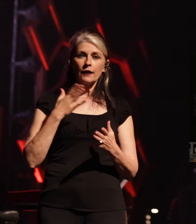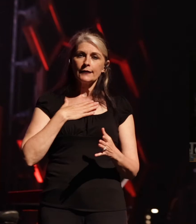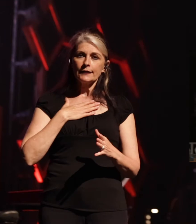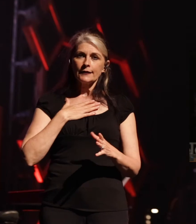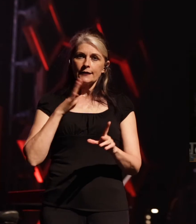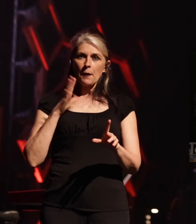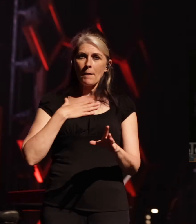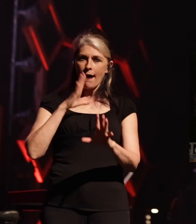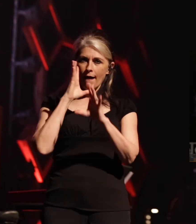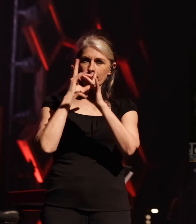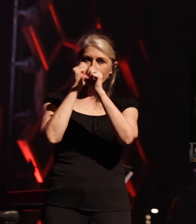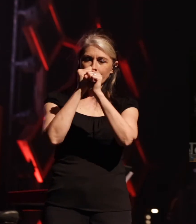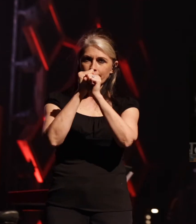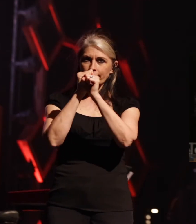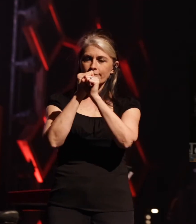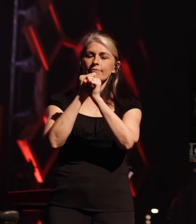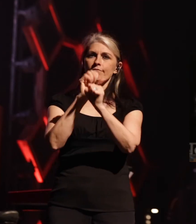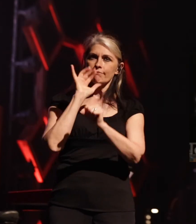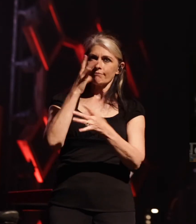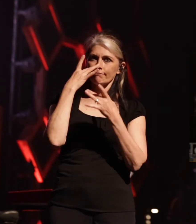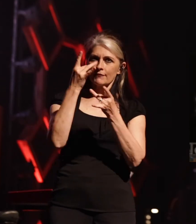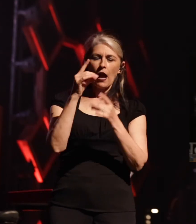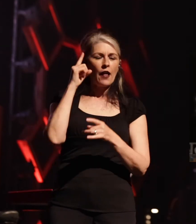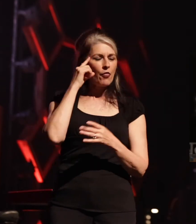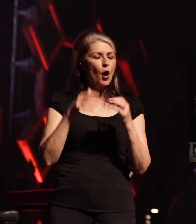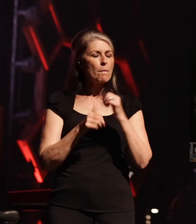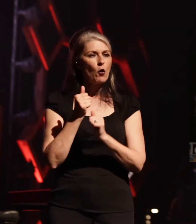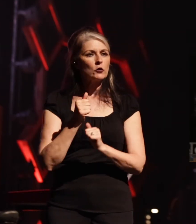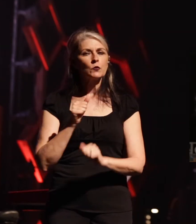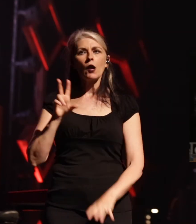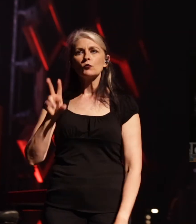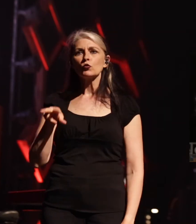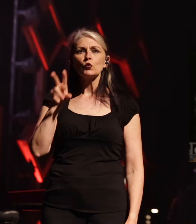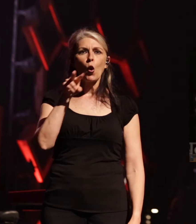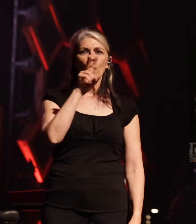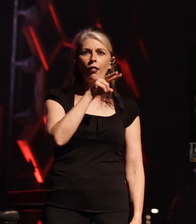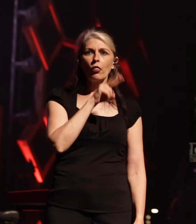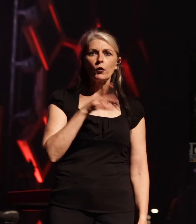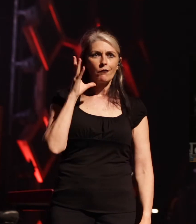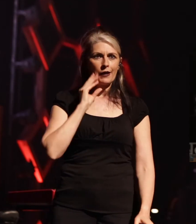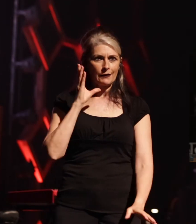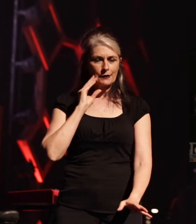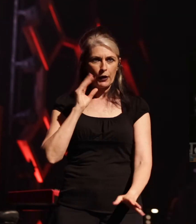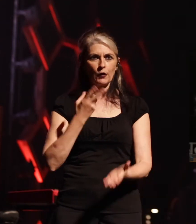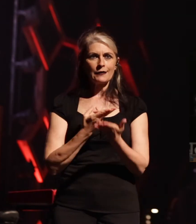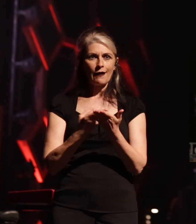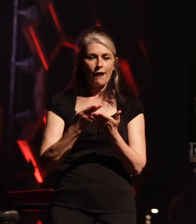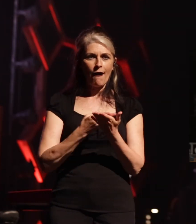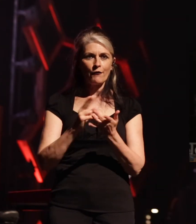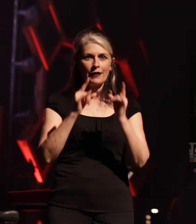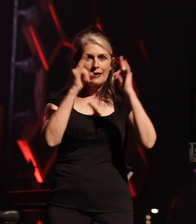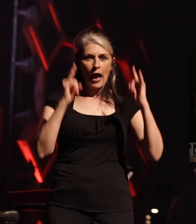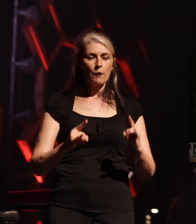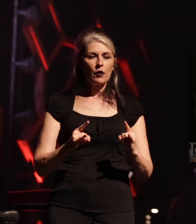that I thought about the most when I was going through the tabernacle experience, is that the creator of the